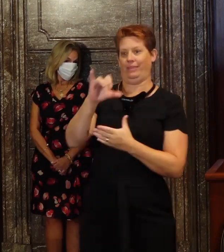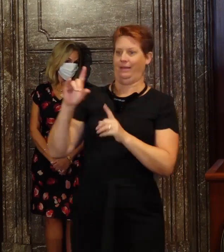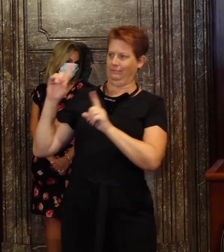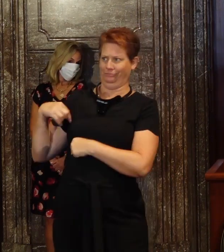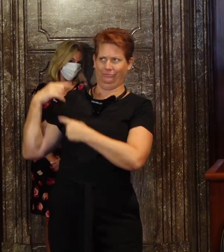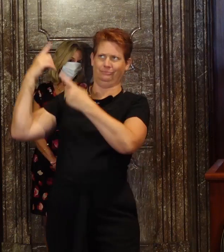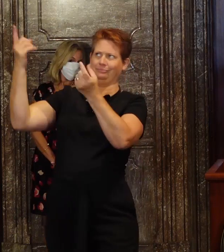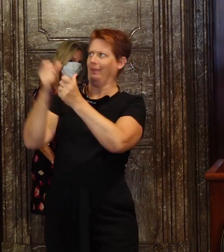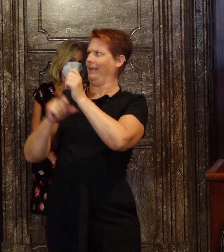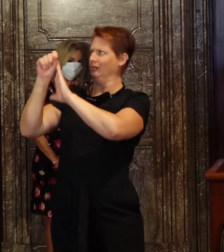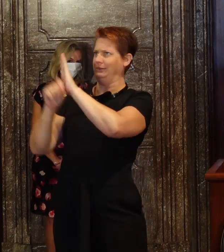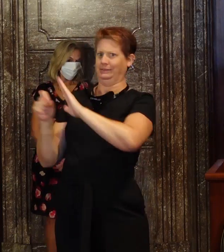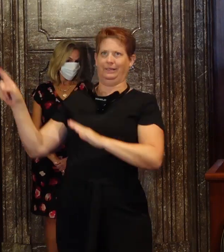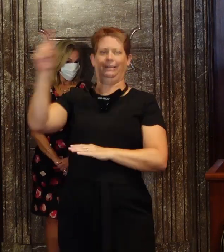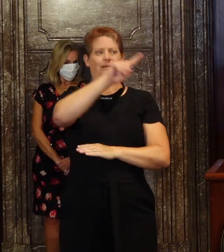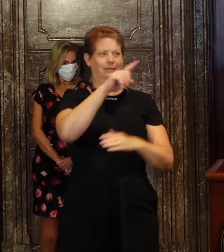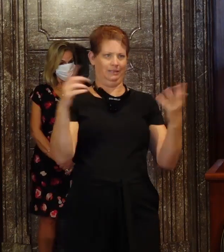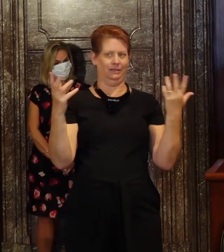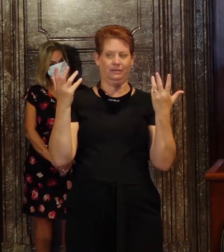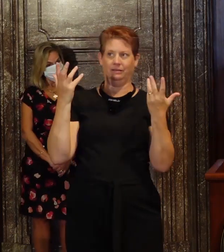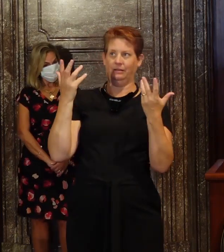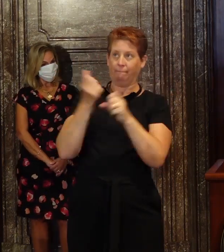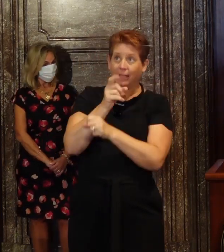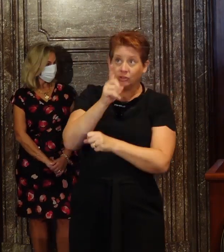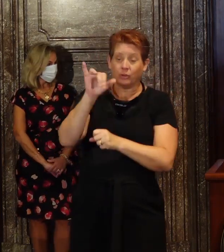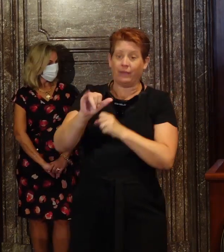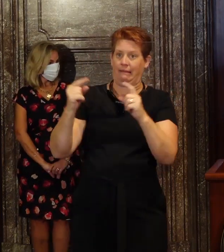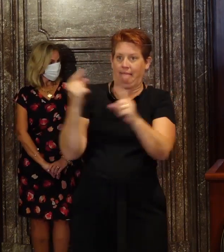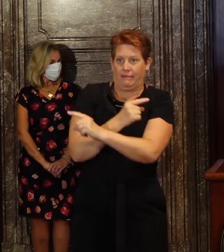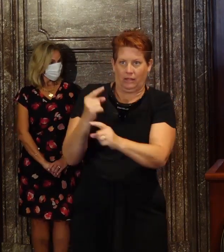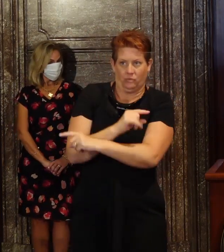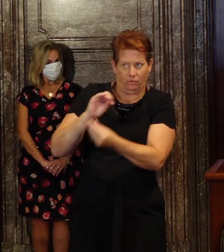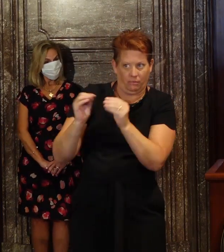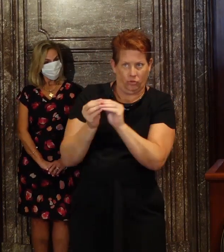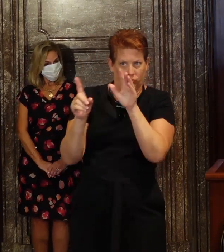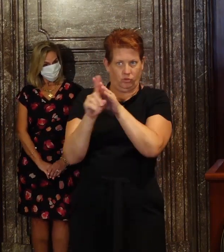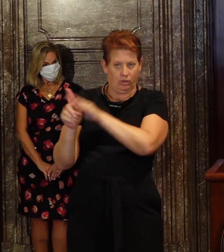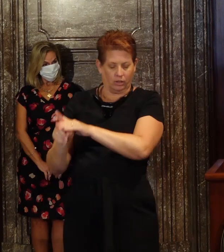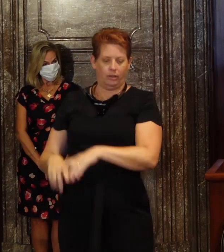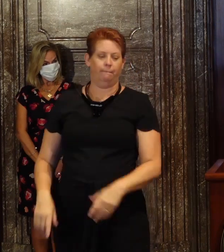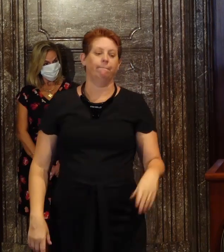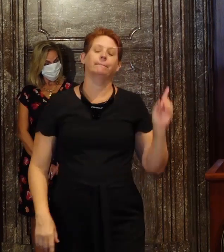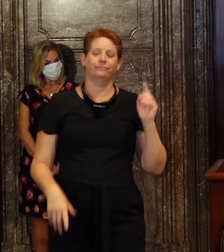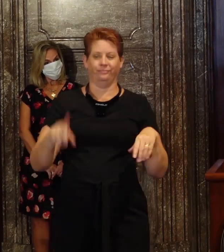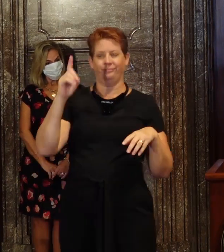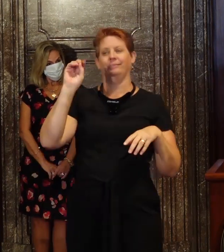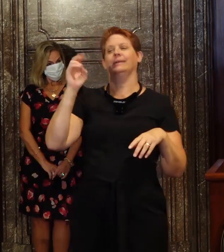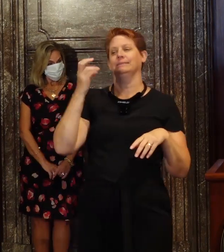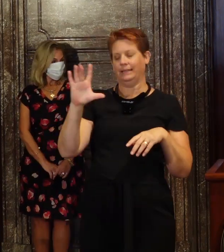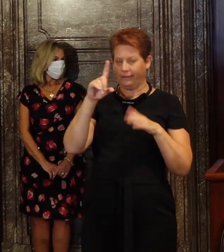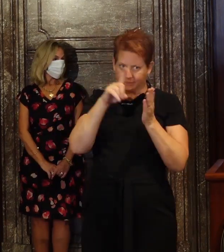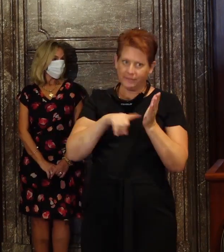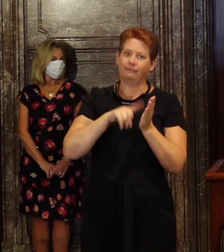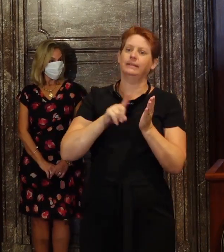very beginning, to be sure that the accurate numbers are being turned in and reflected. But DHEC is looking into that. They've